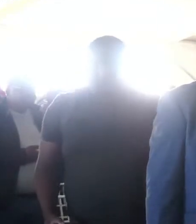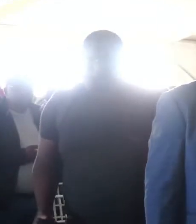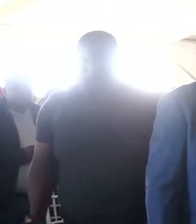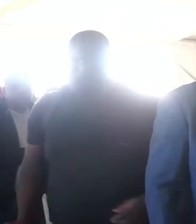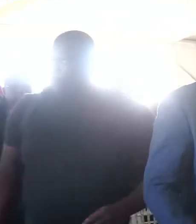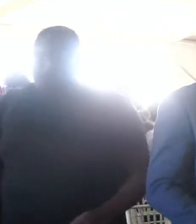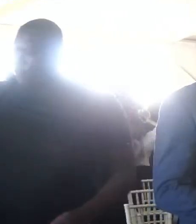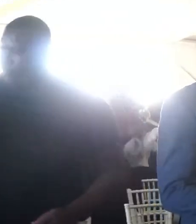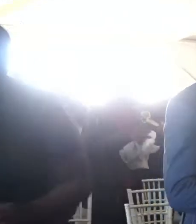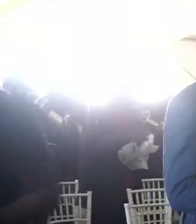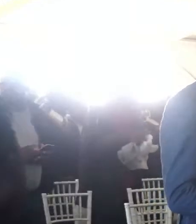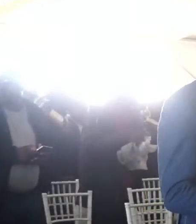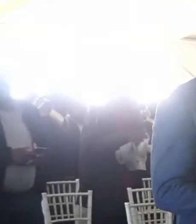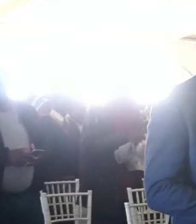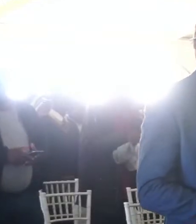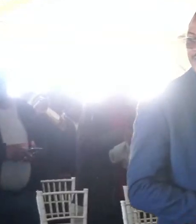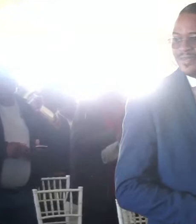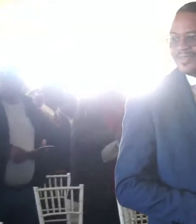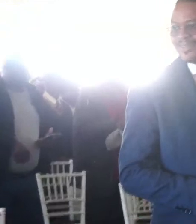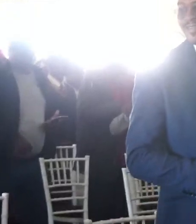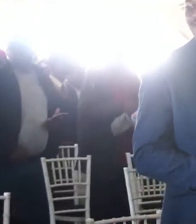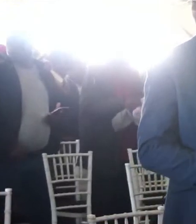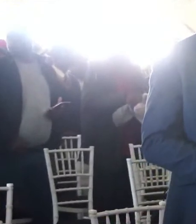Uhamba no MEC wakwa Dr. Da.